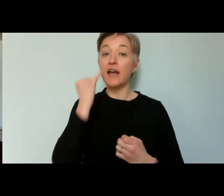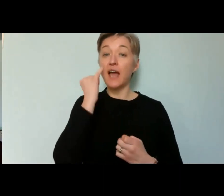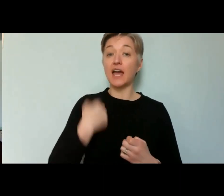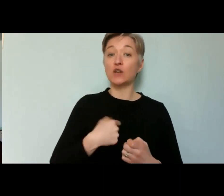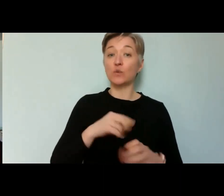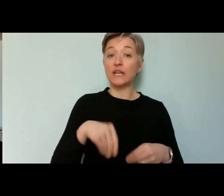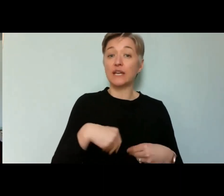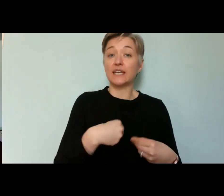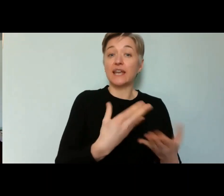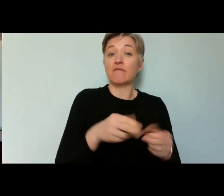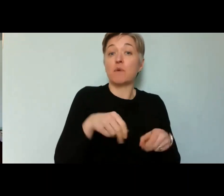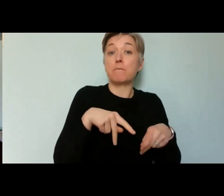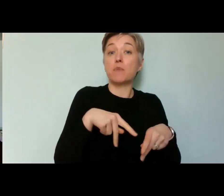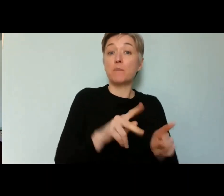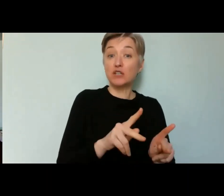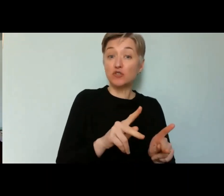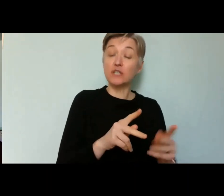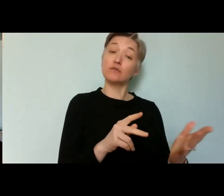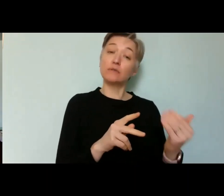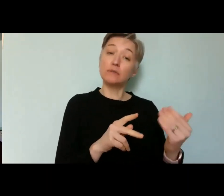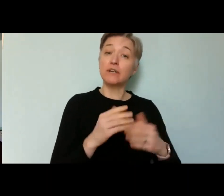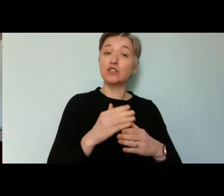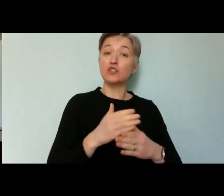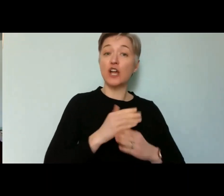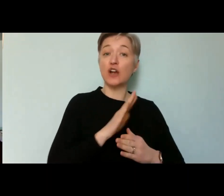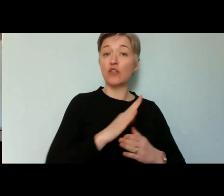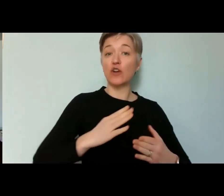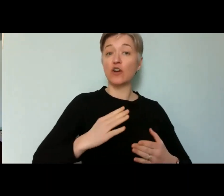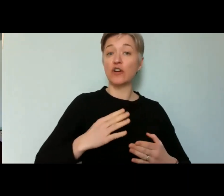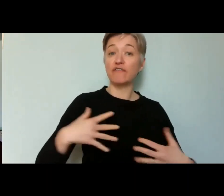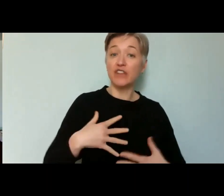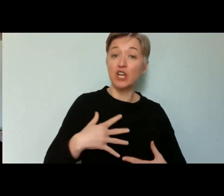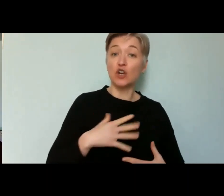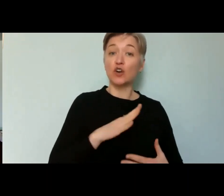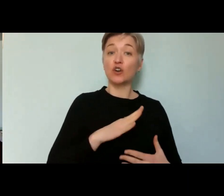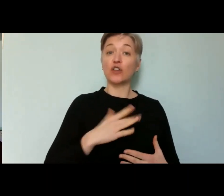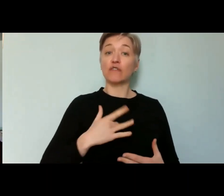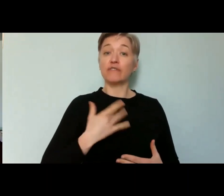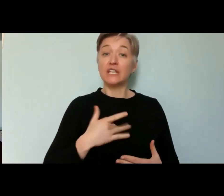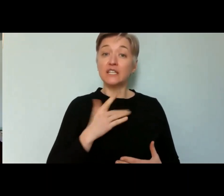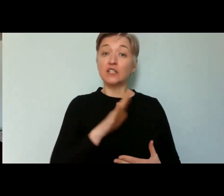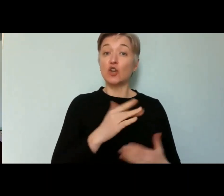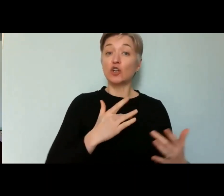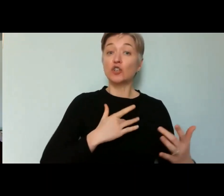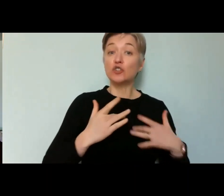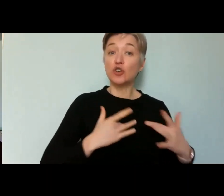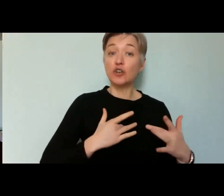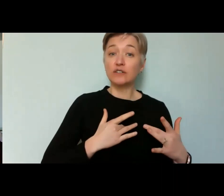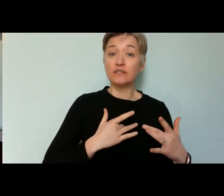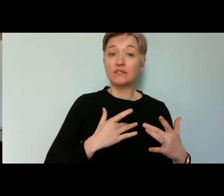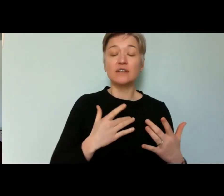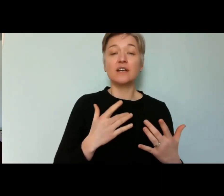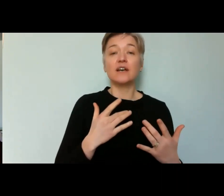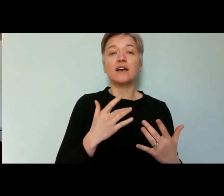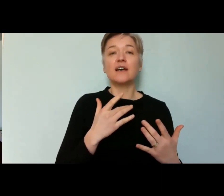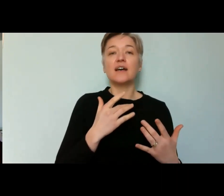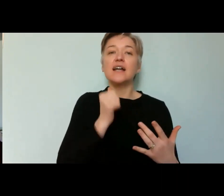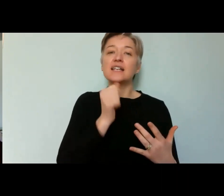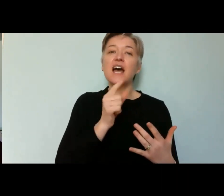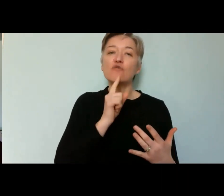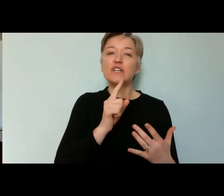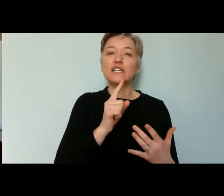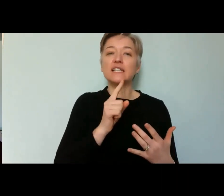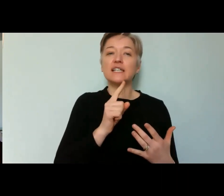permission to be able to share their fears, to share their feelings and their concerns, not so much around their